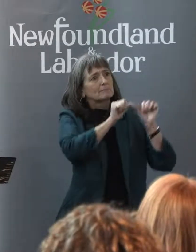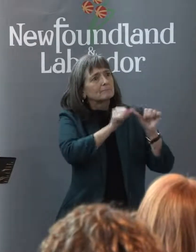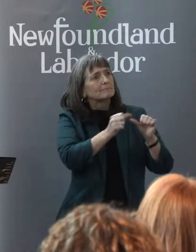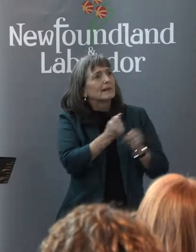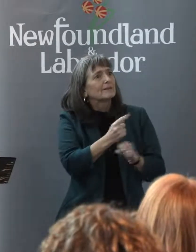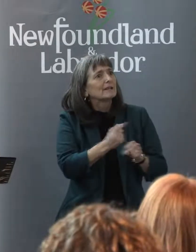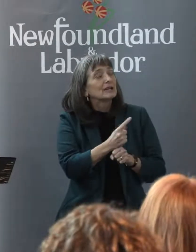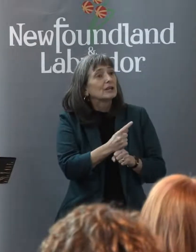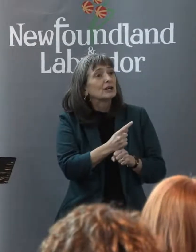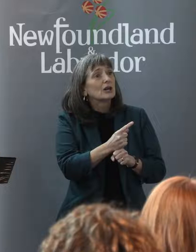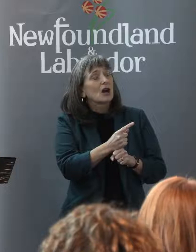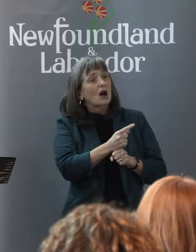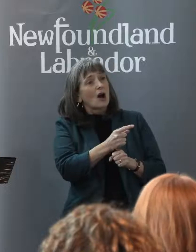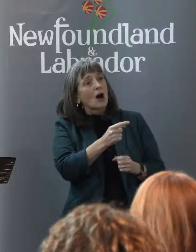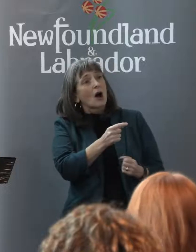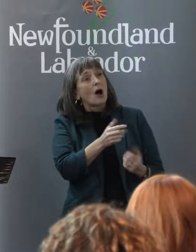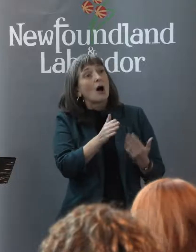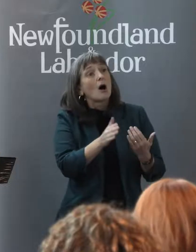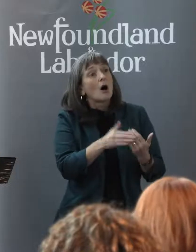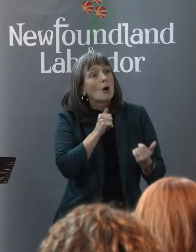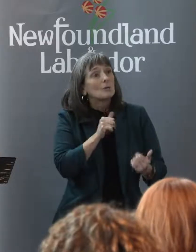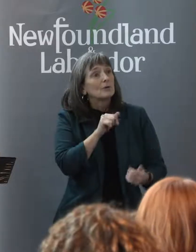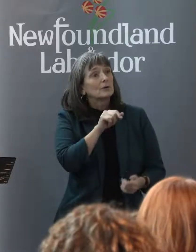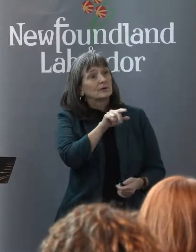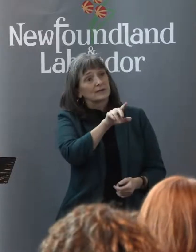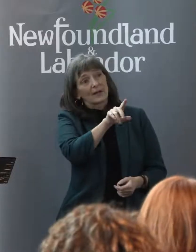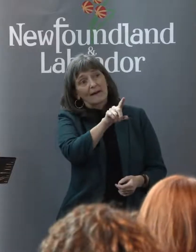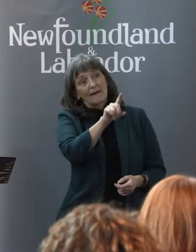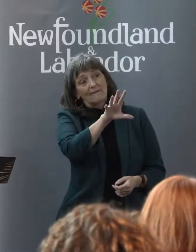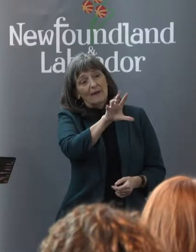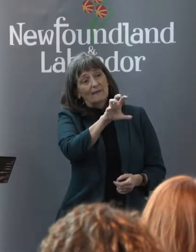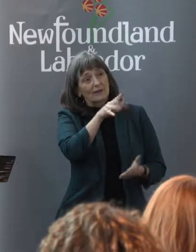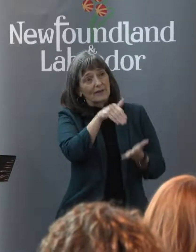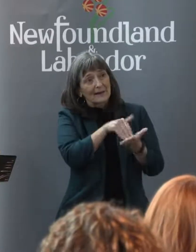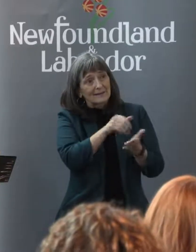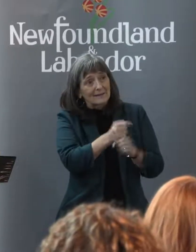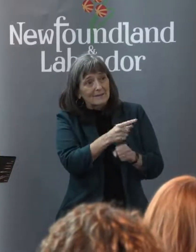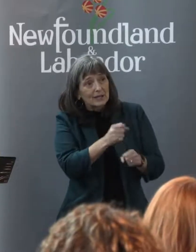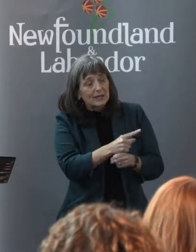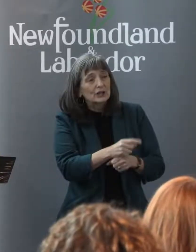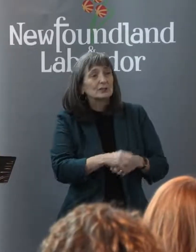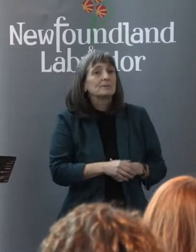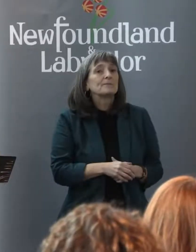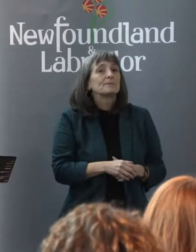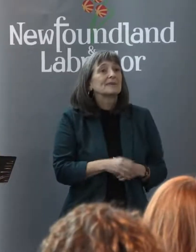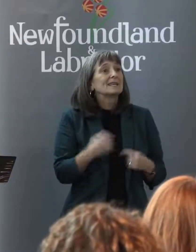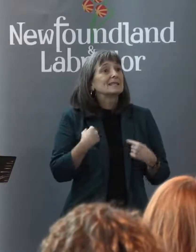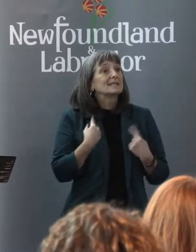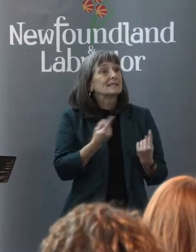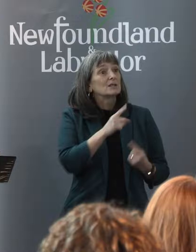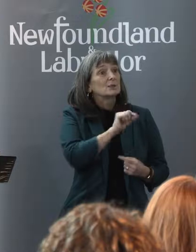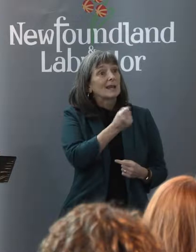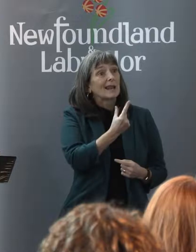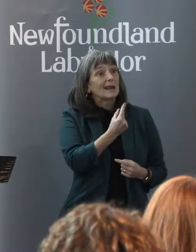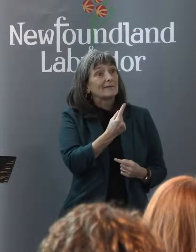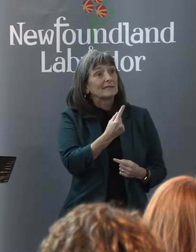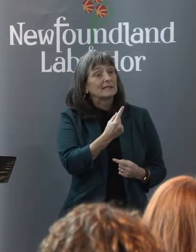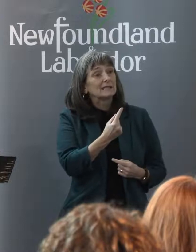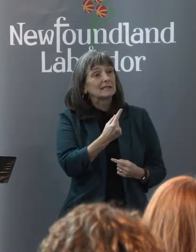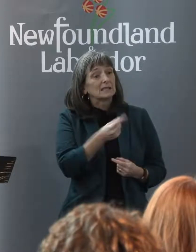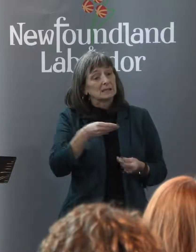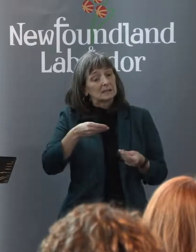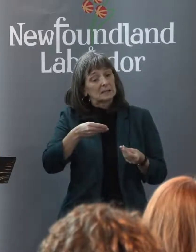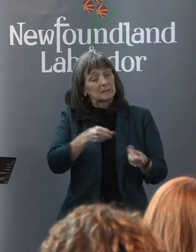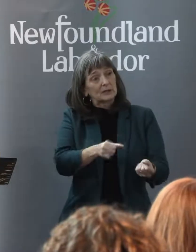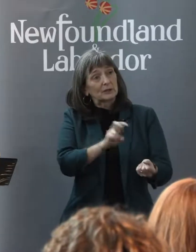more than 500,000 non-resident visitors annually. Since 2011, resident and non-resident tourism spending has